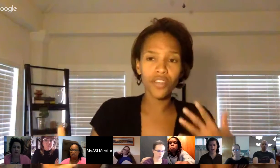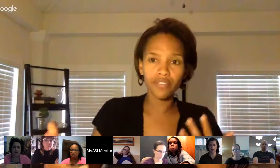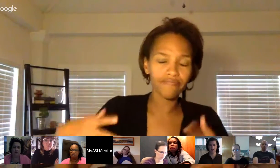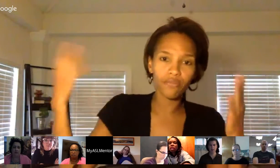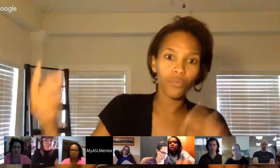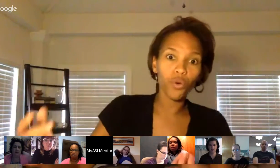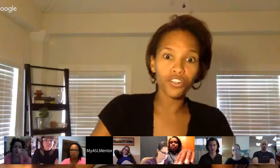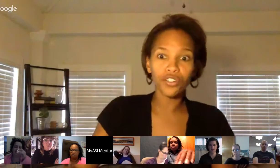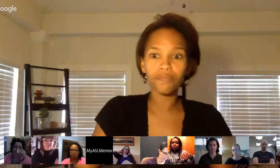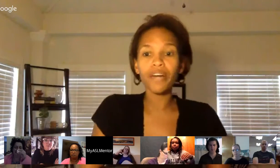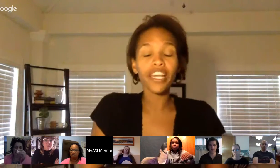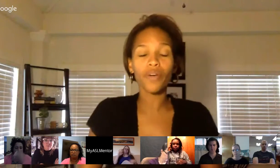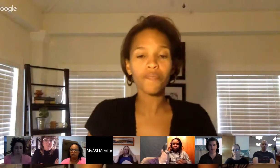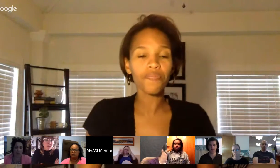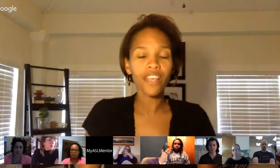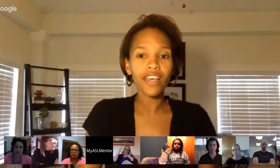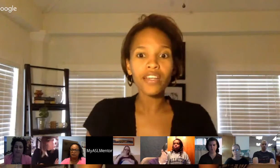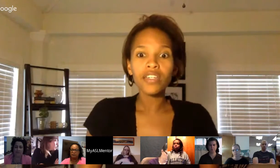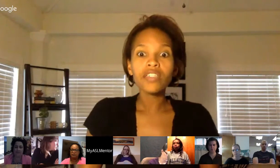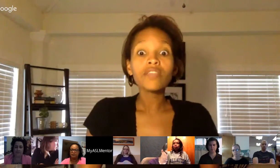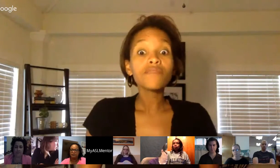you know, then wonder. But anyway.